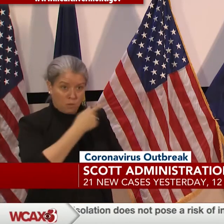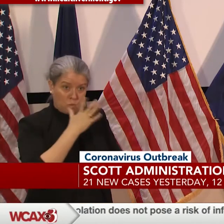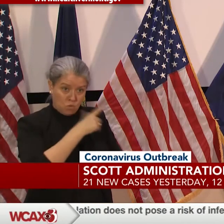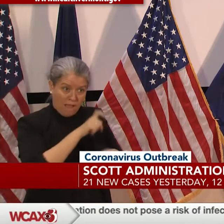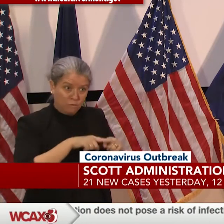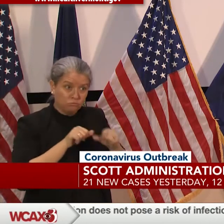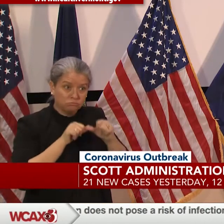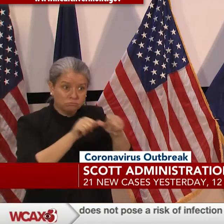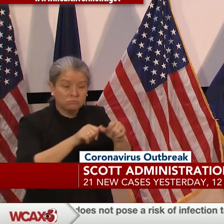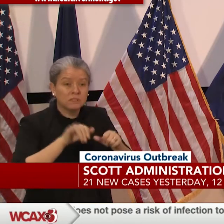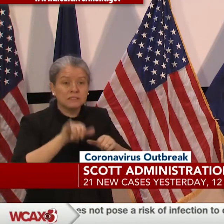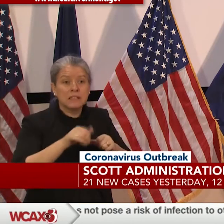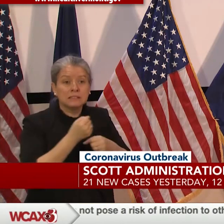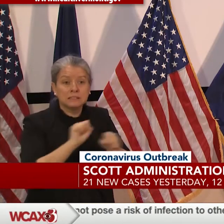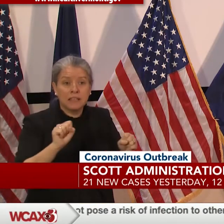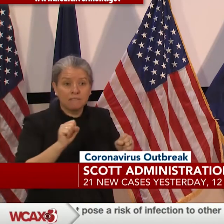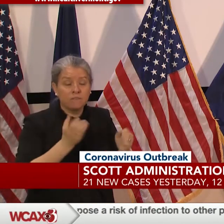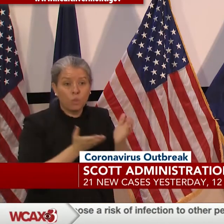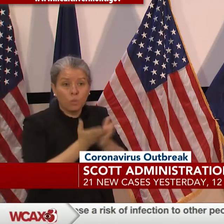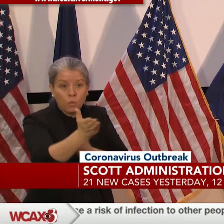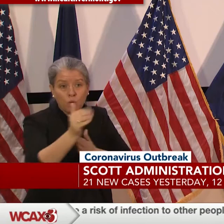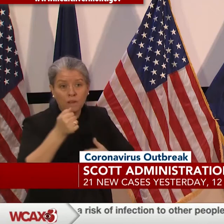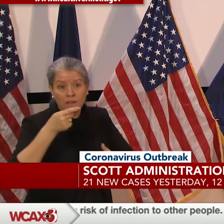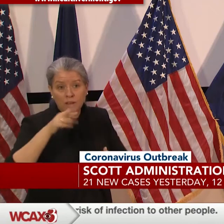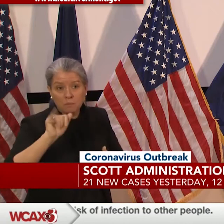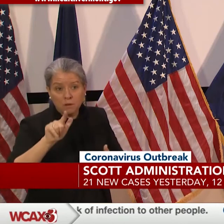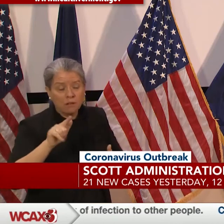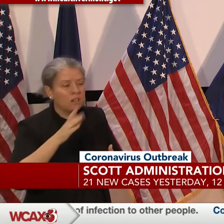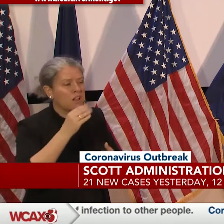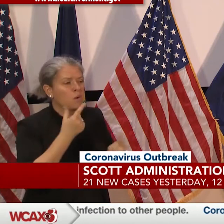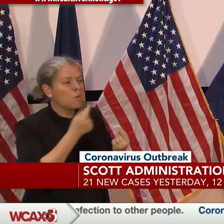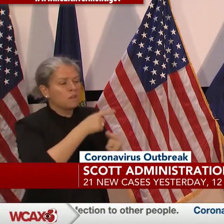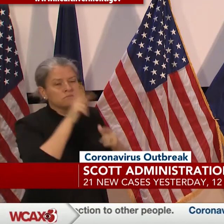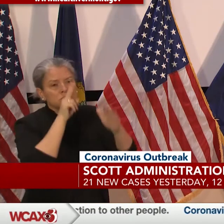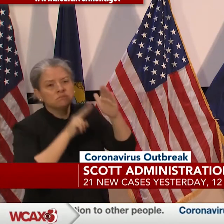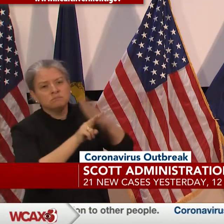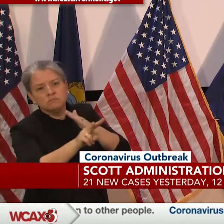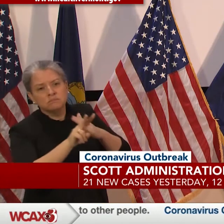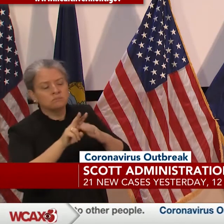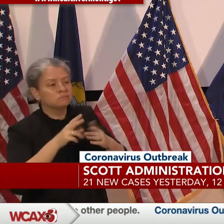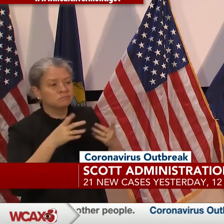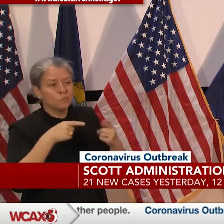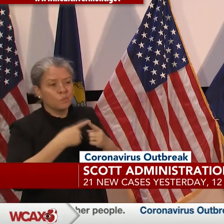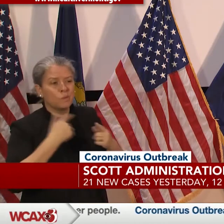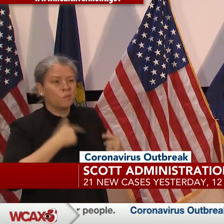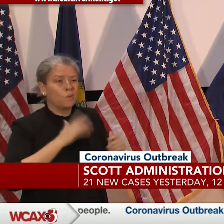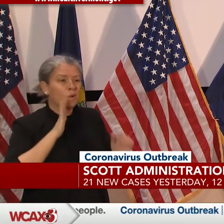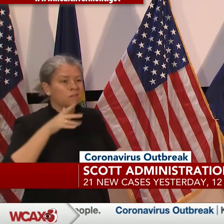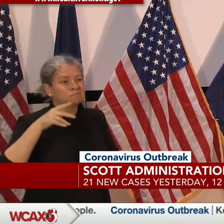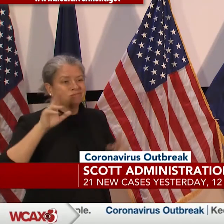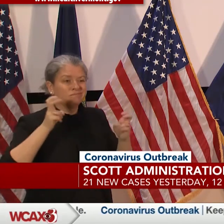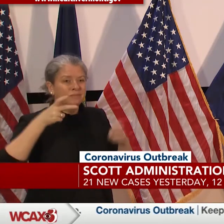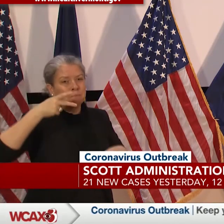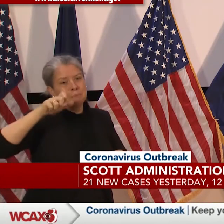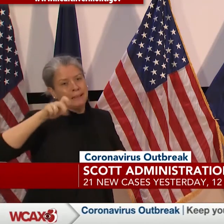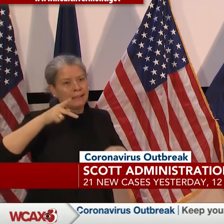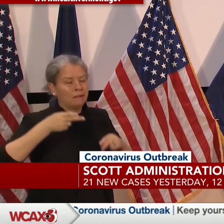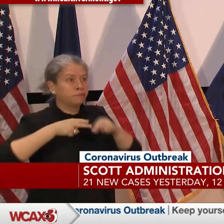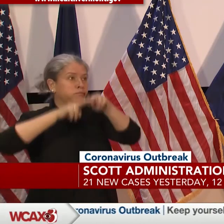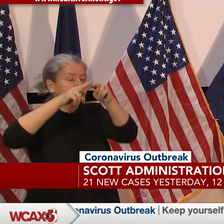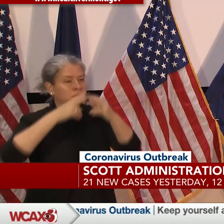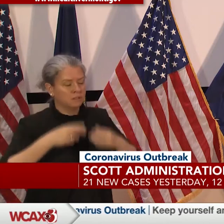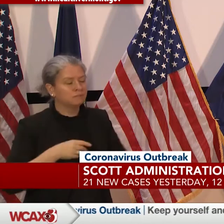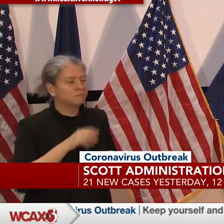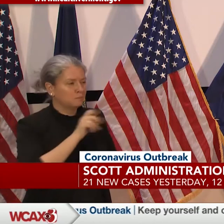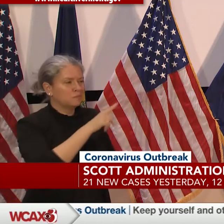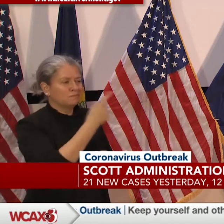through at least April? And secondly, what is your projection for when Vermont might peak? Yeah, two